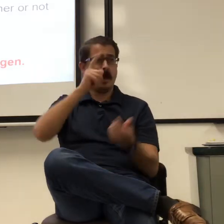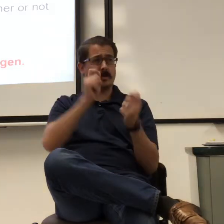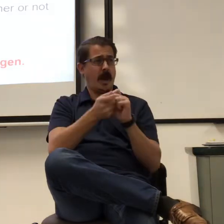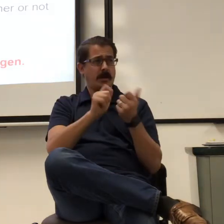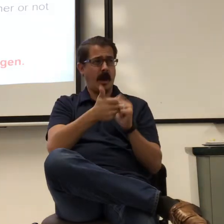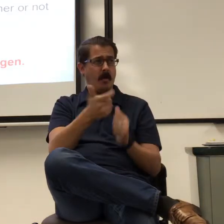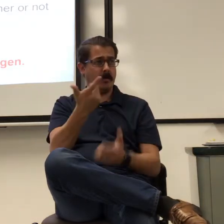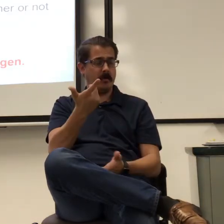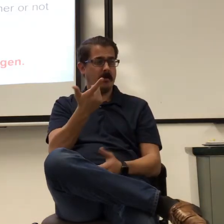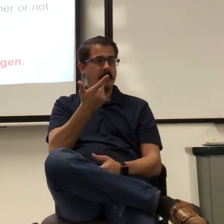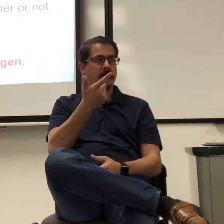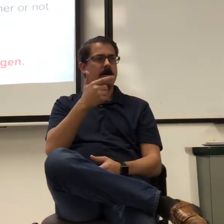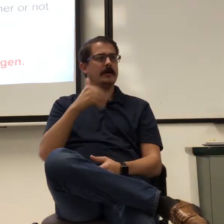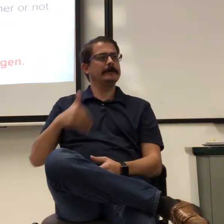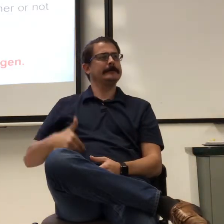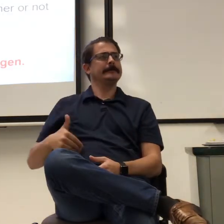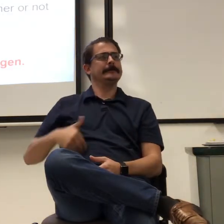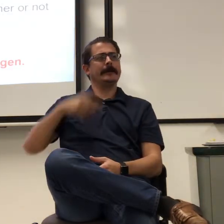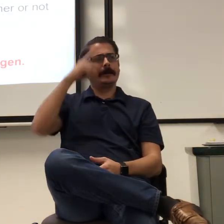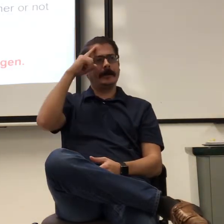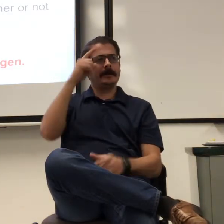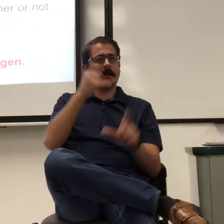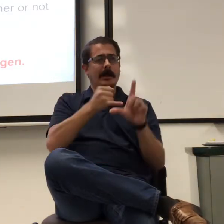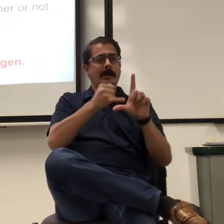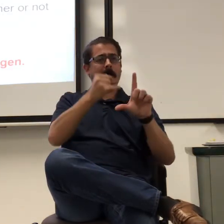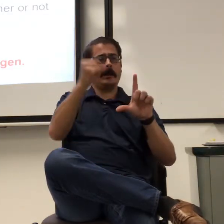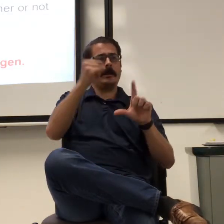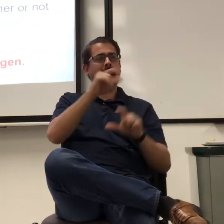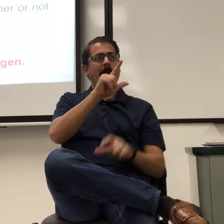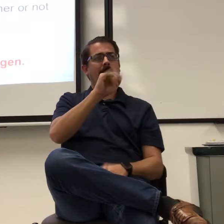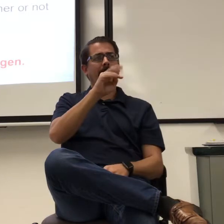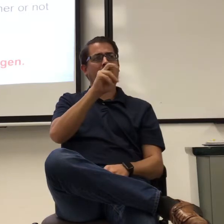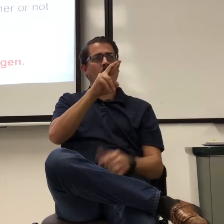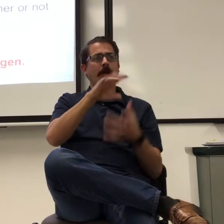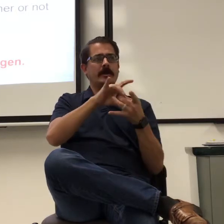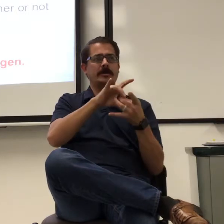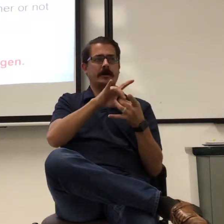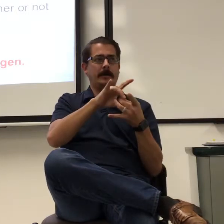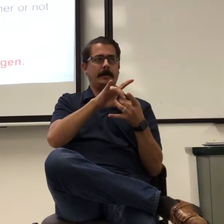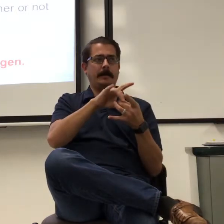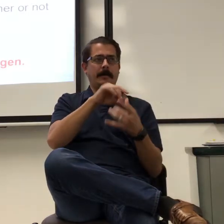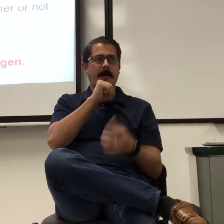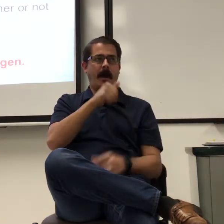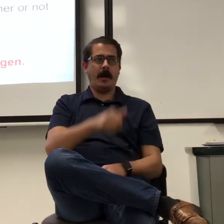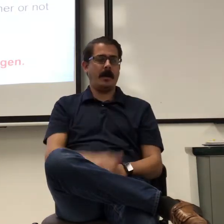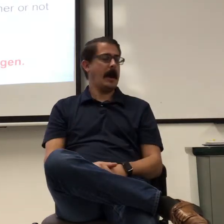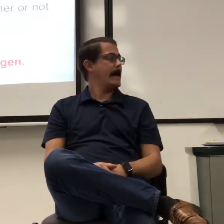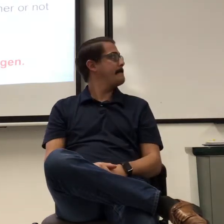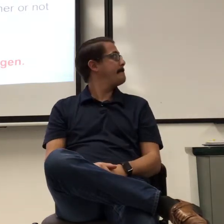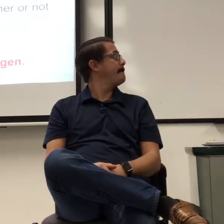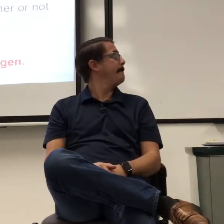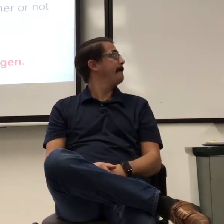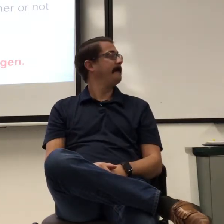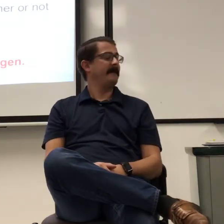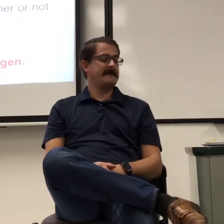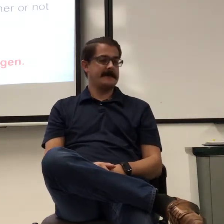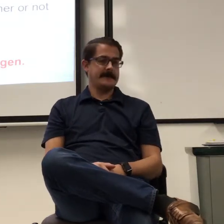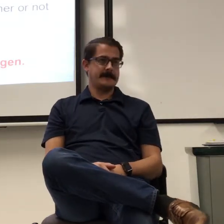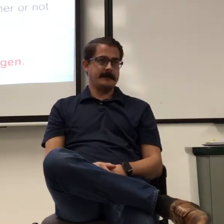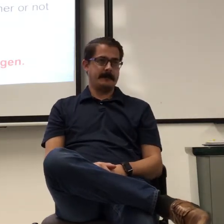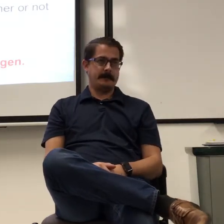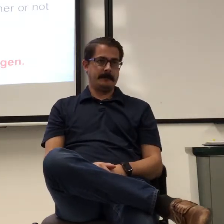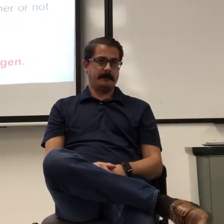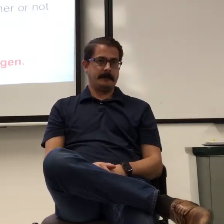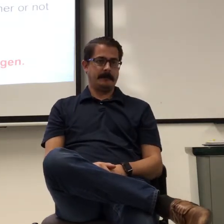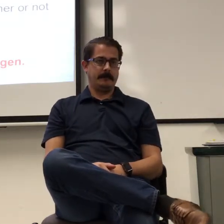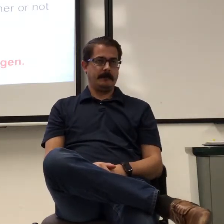instinctively, you might think it's a linear relationship, but I wouldn't draw this straight line because that's not the case.